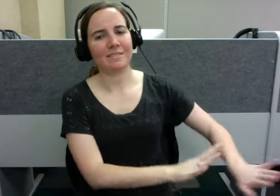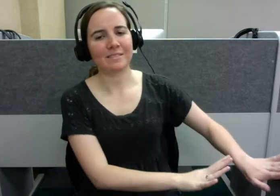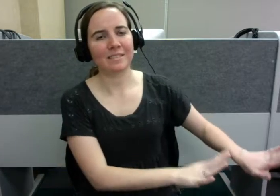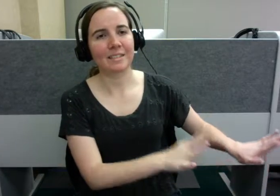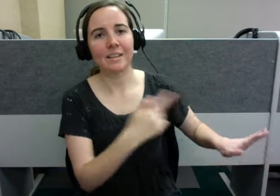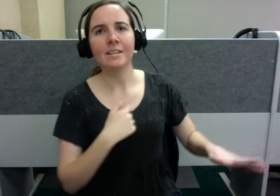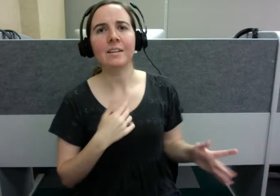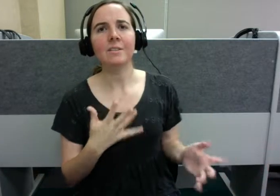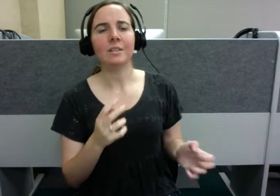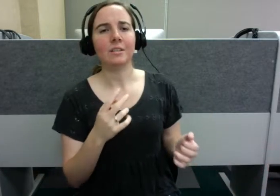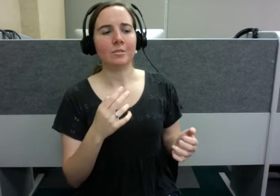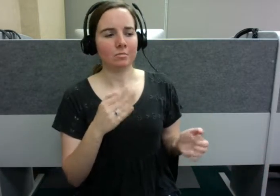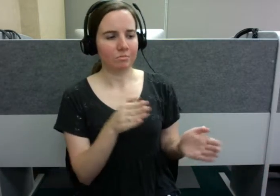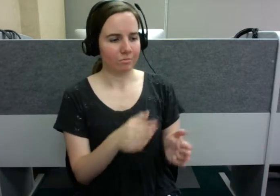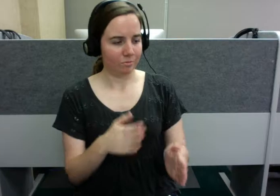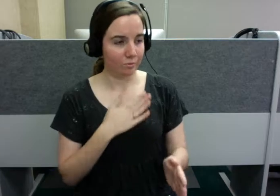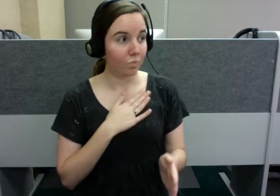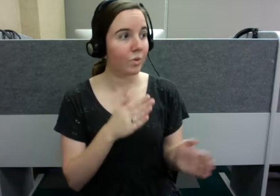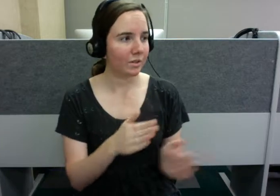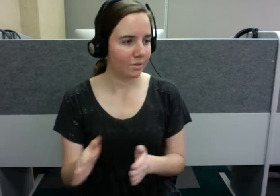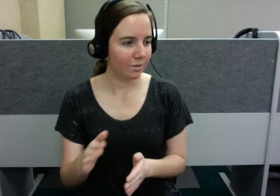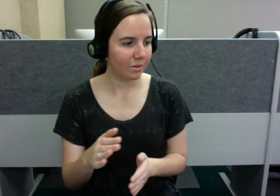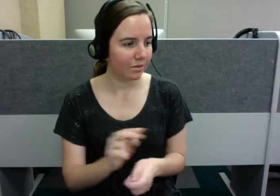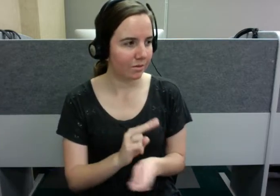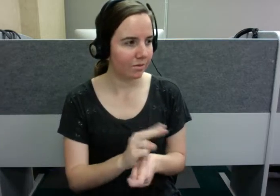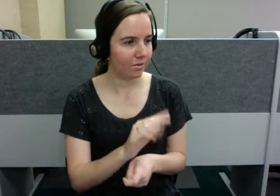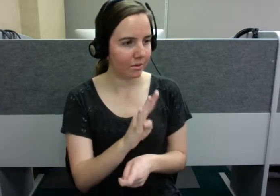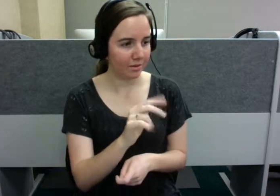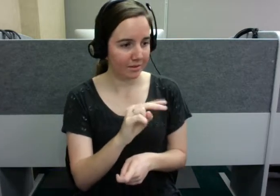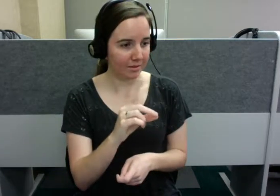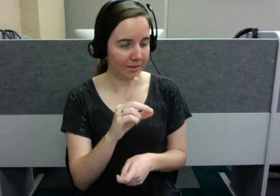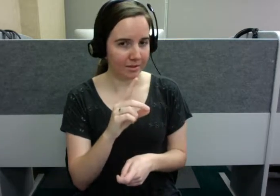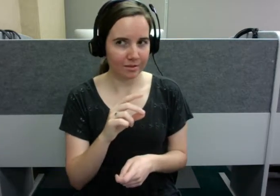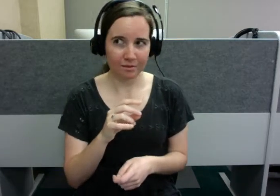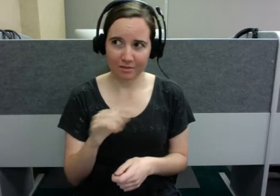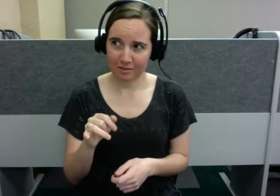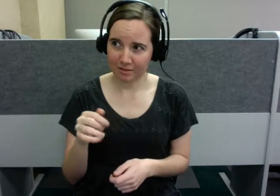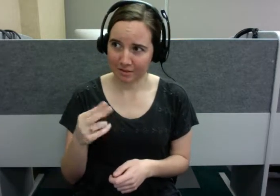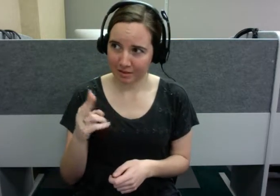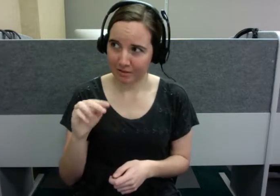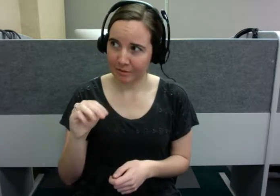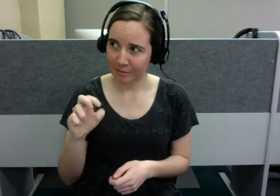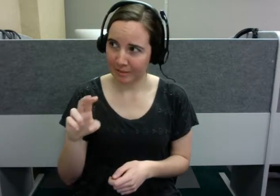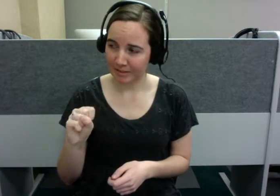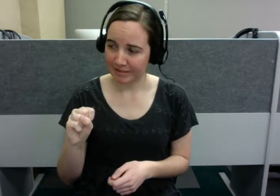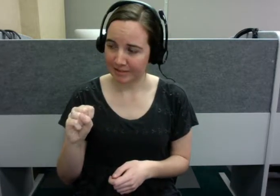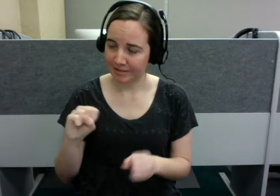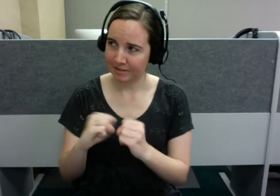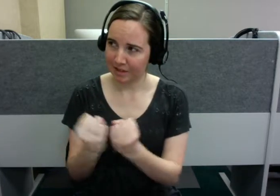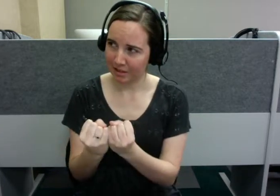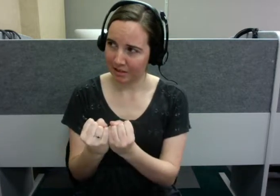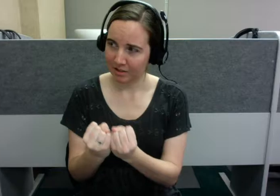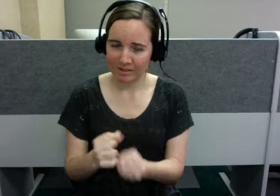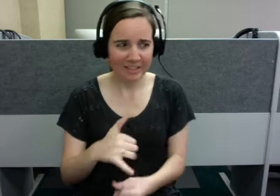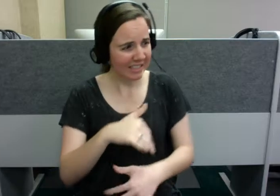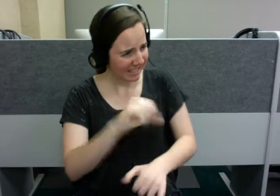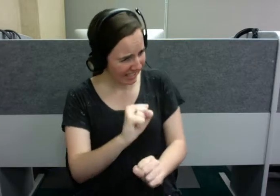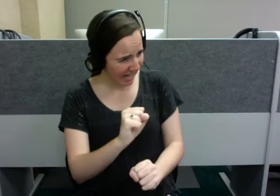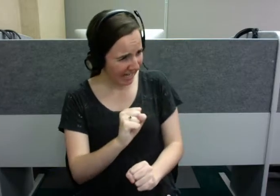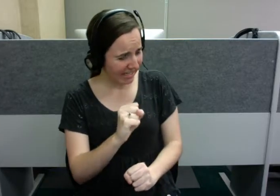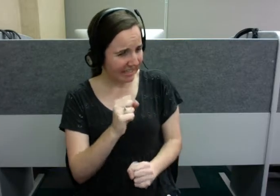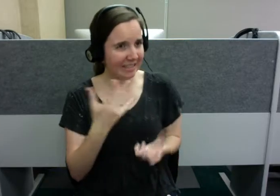explain, I said, I want to do it the right way with the rubber bands. And he says, like the Humane Society? And I said, yes, like the Humane Society. Let's do something that doesn't